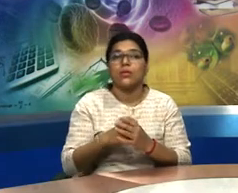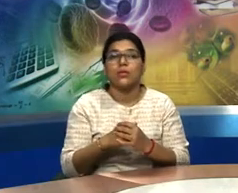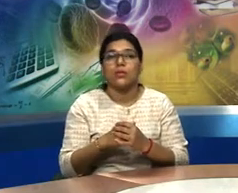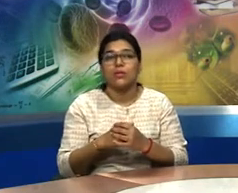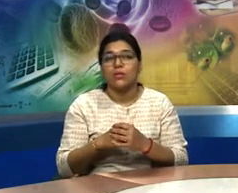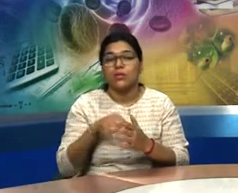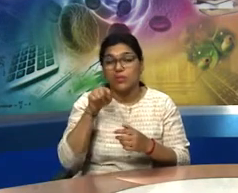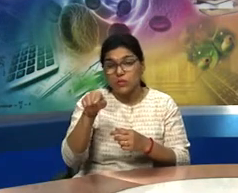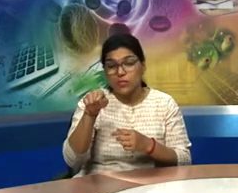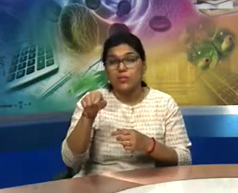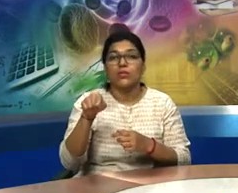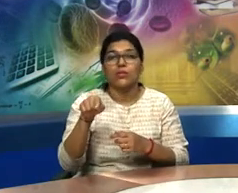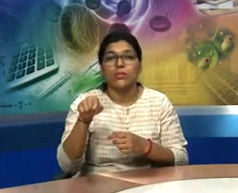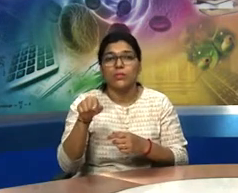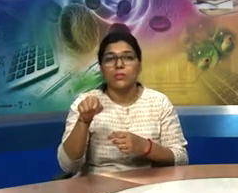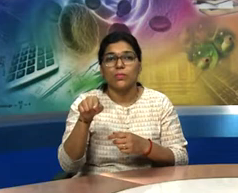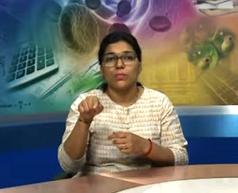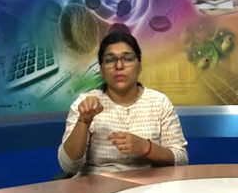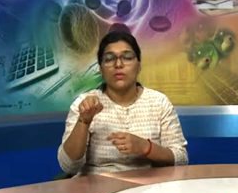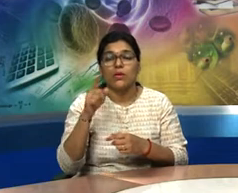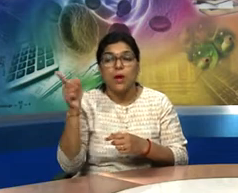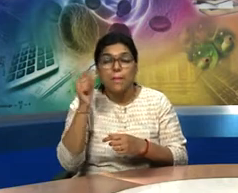And also there was the other theft